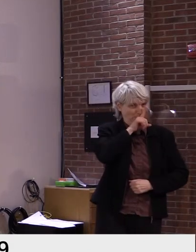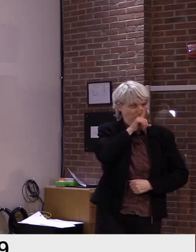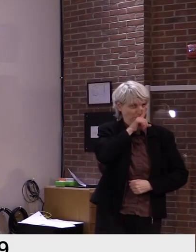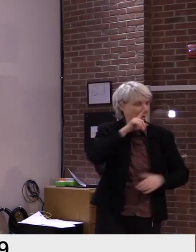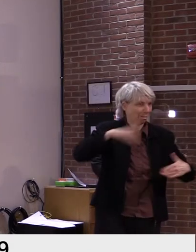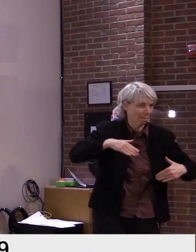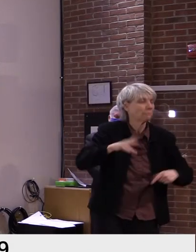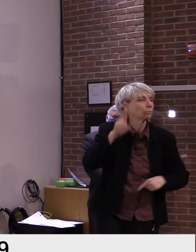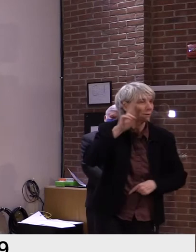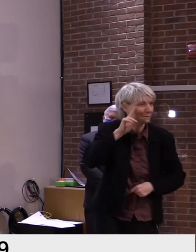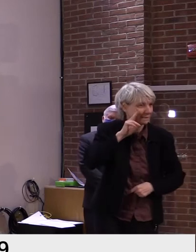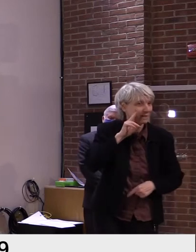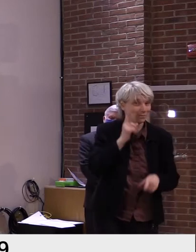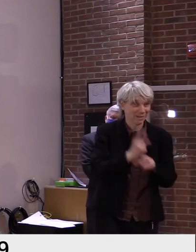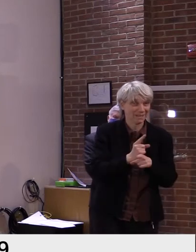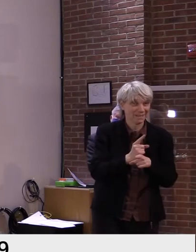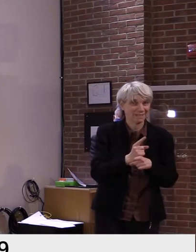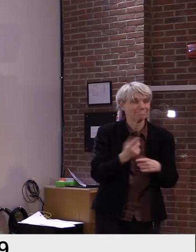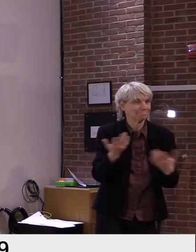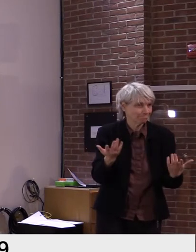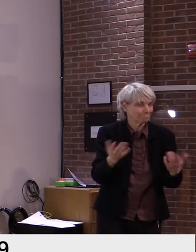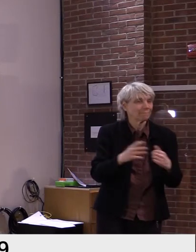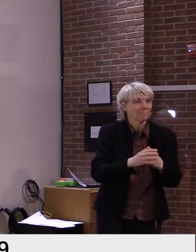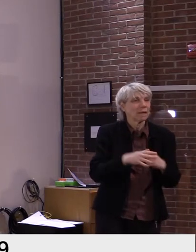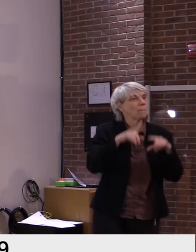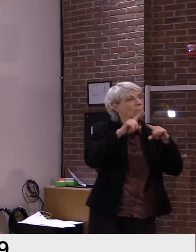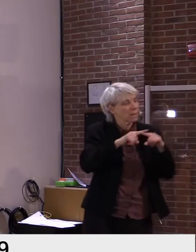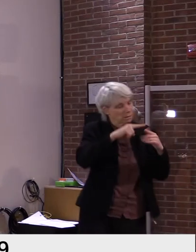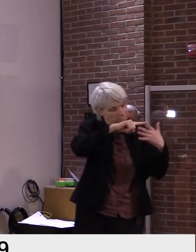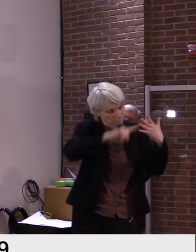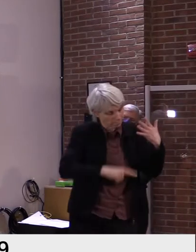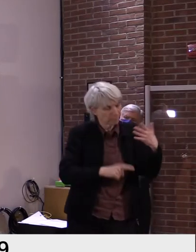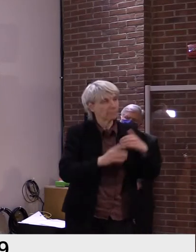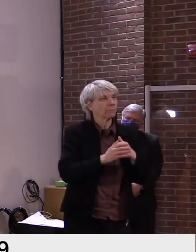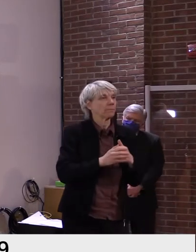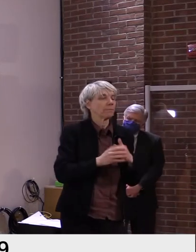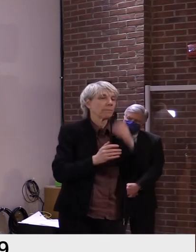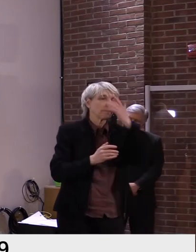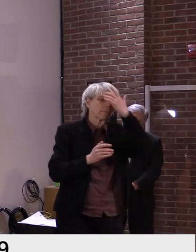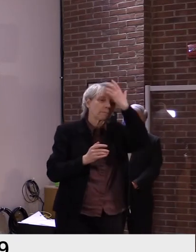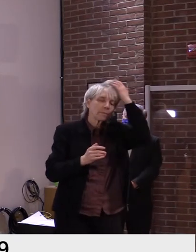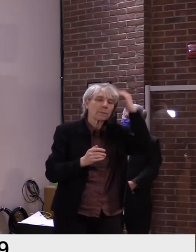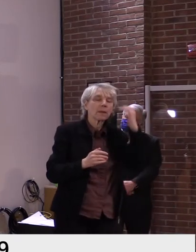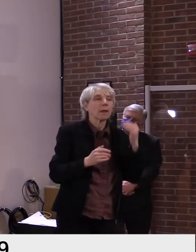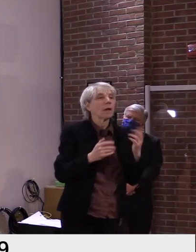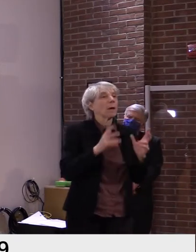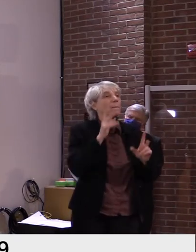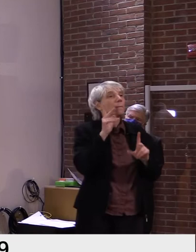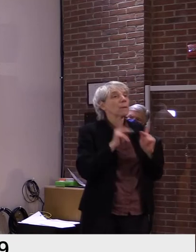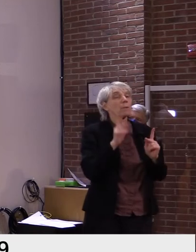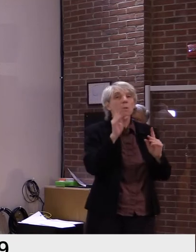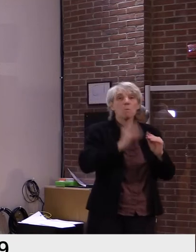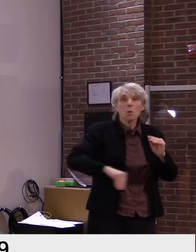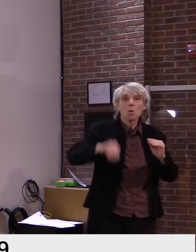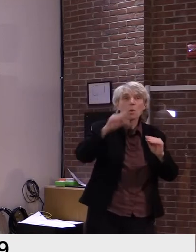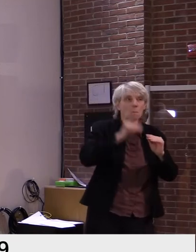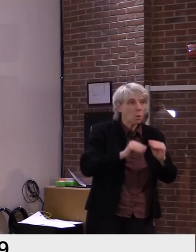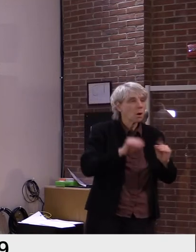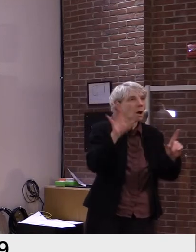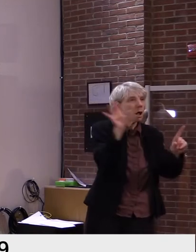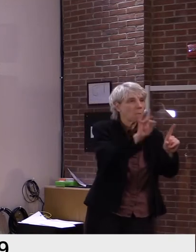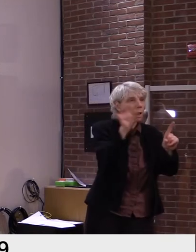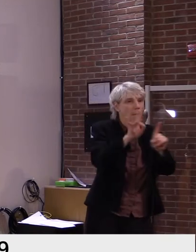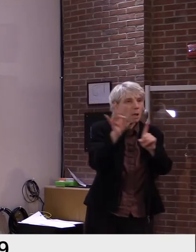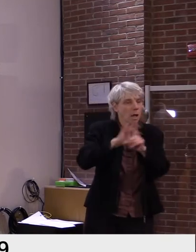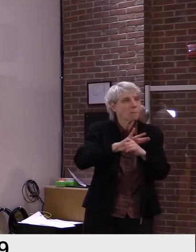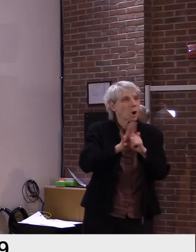lots of forces working together here. We have the natural immunity rate that people are getting from getting COVID, those who